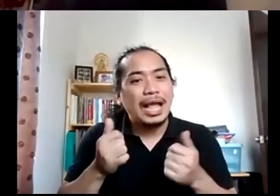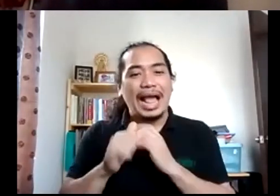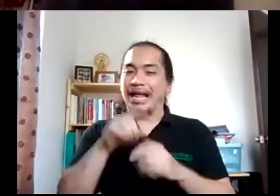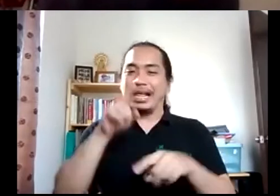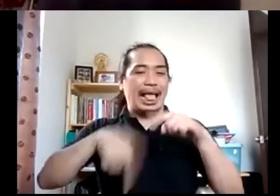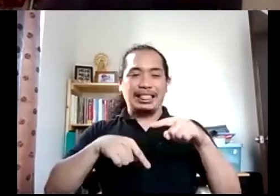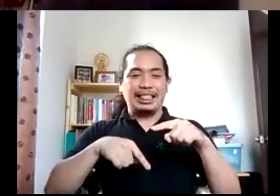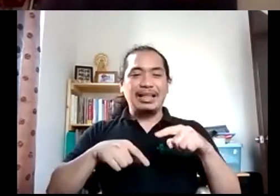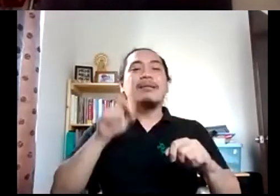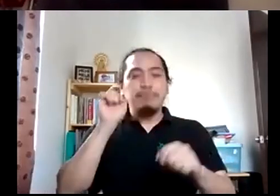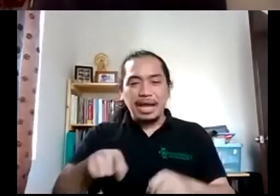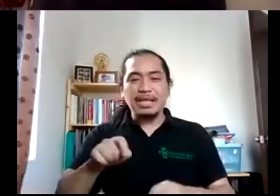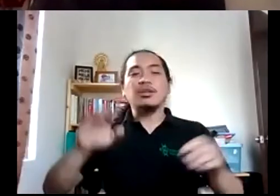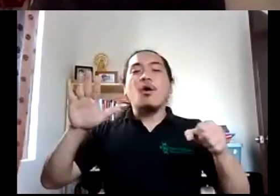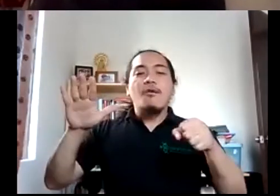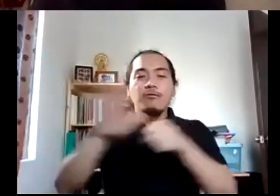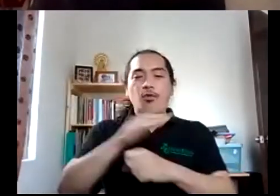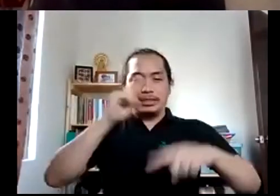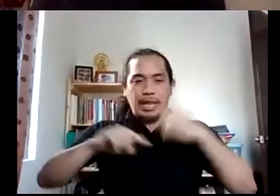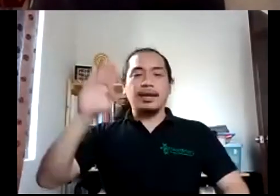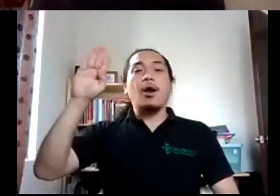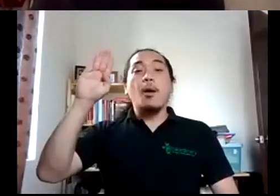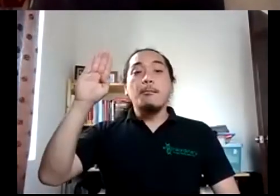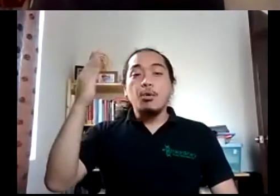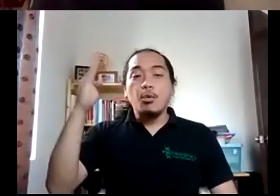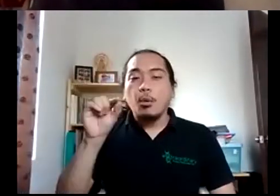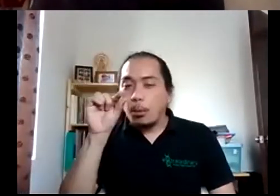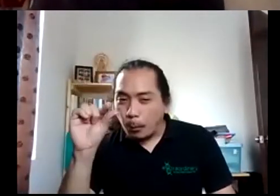with an additional sign, whatever that sign may be,